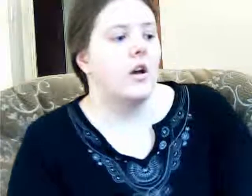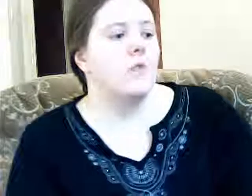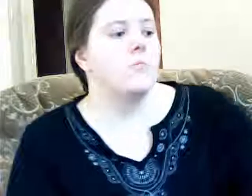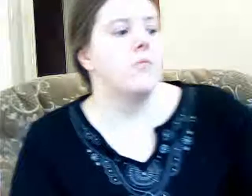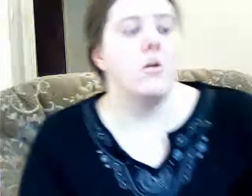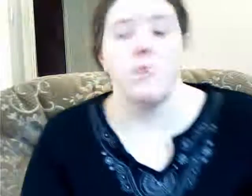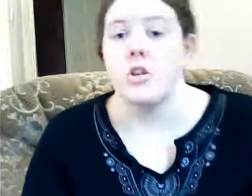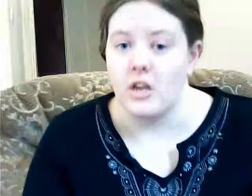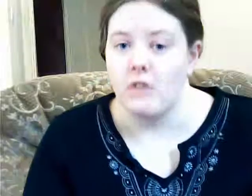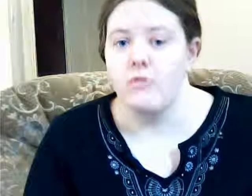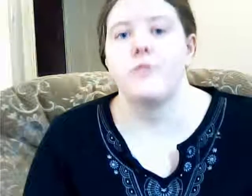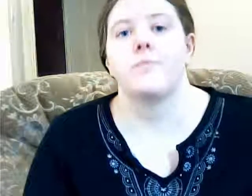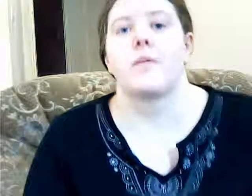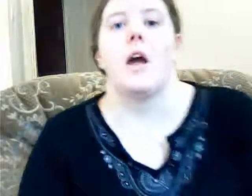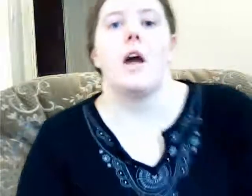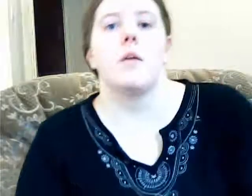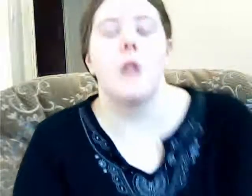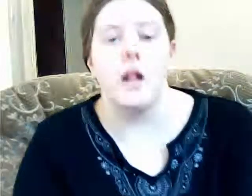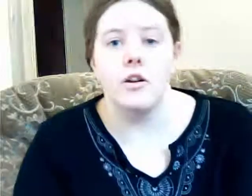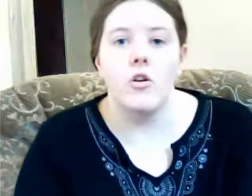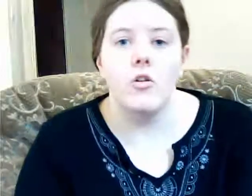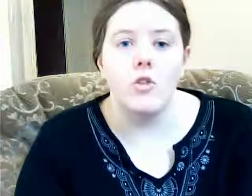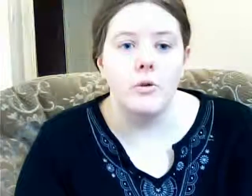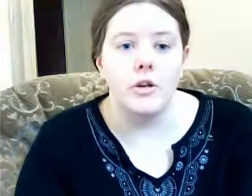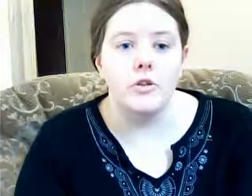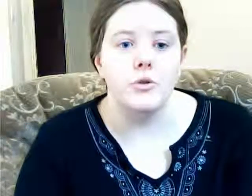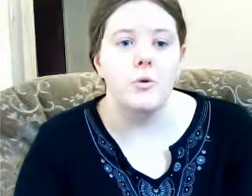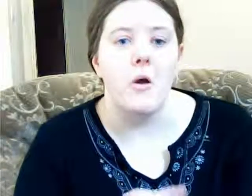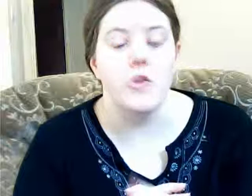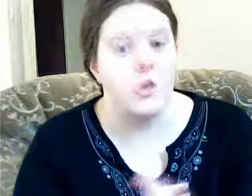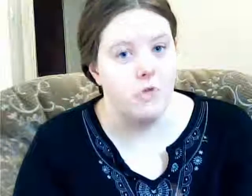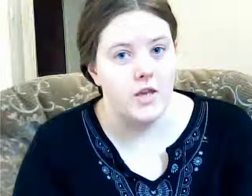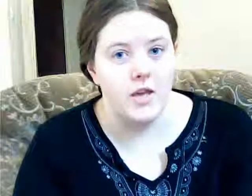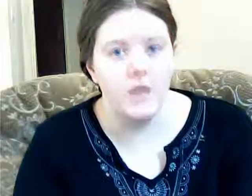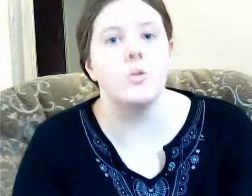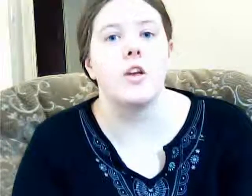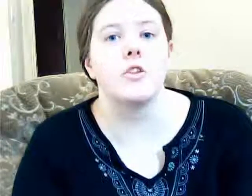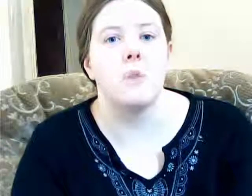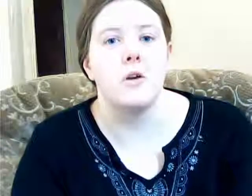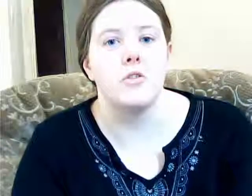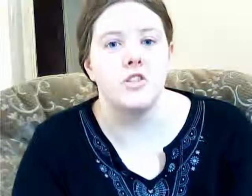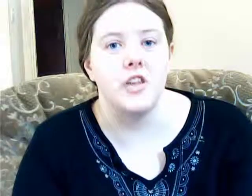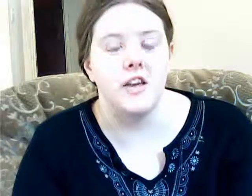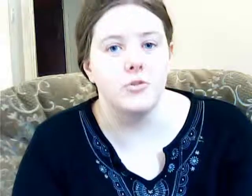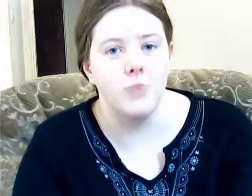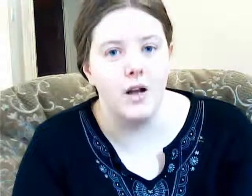i myself am planning on going to the uk games expo this year as well